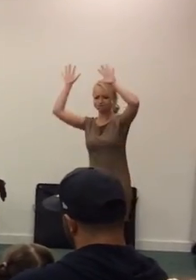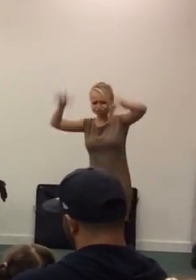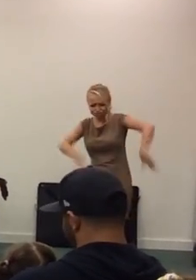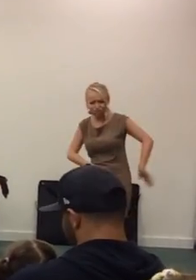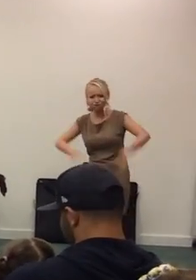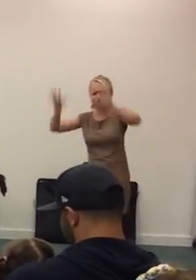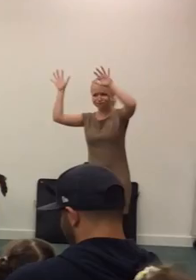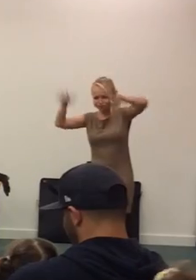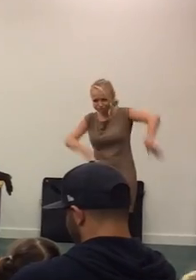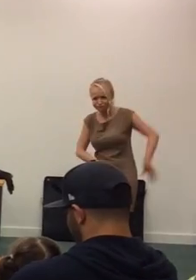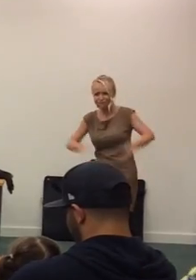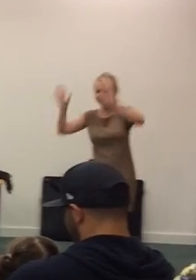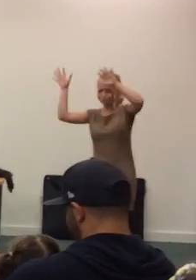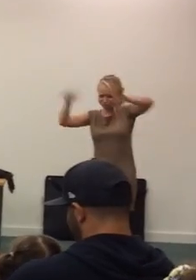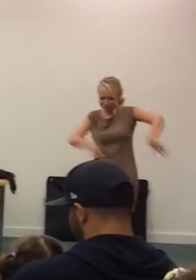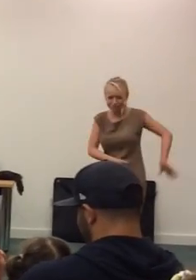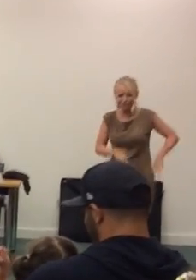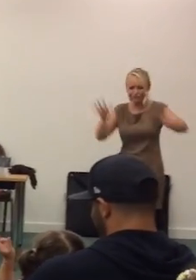I can't hear you.